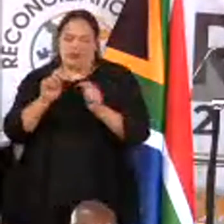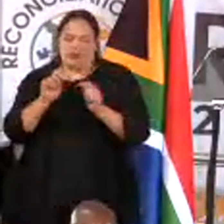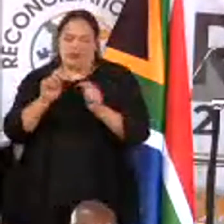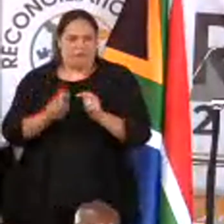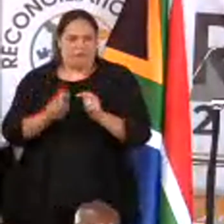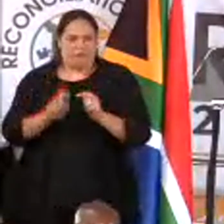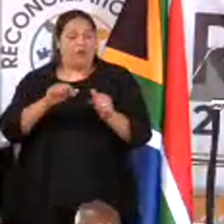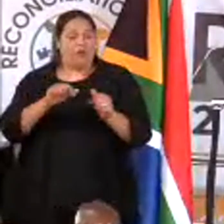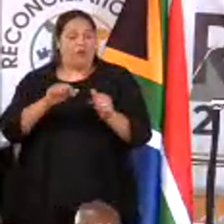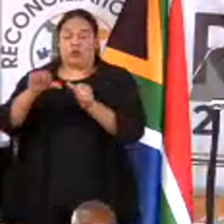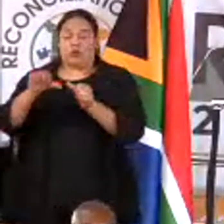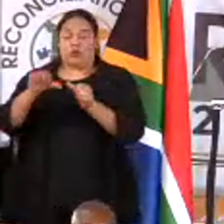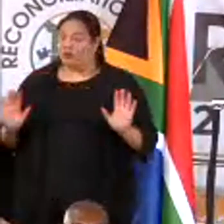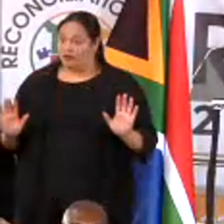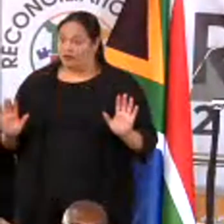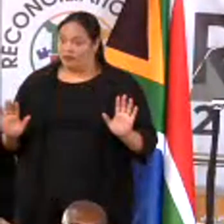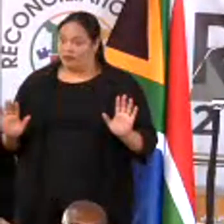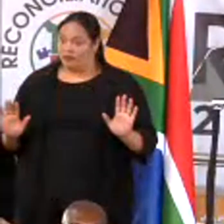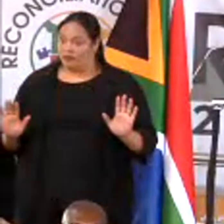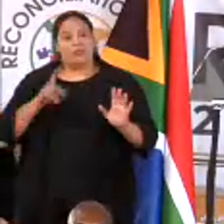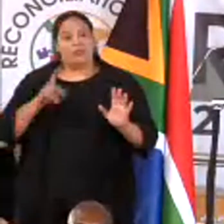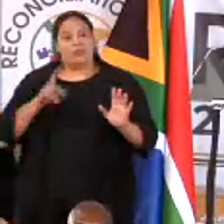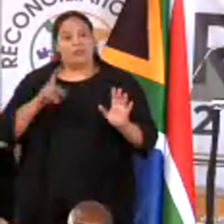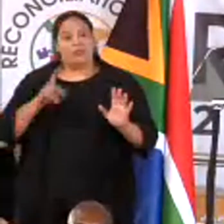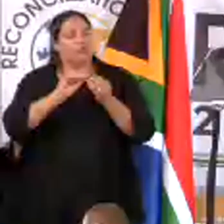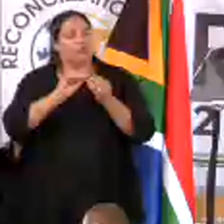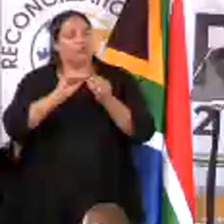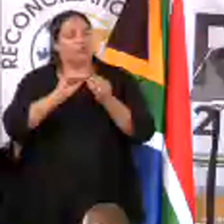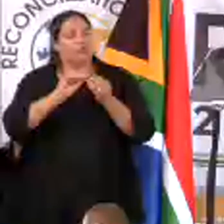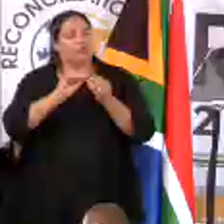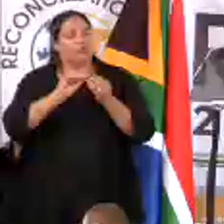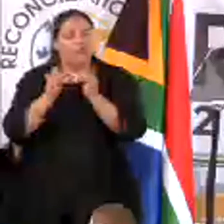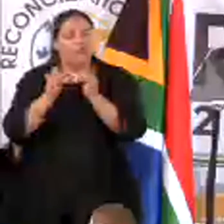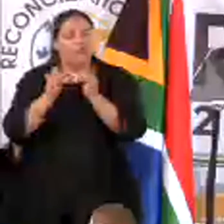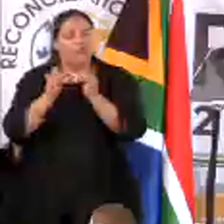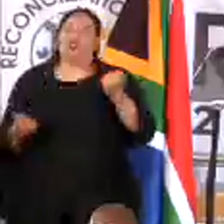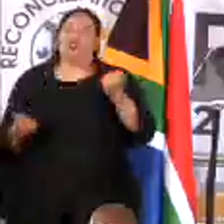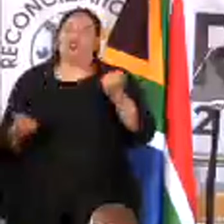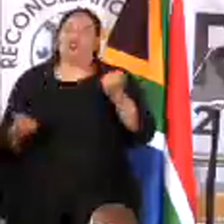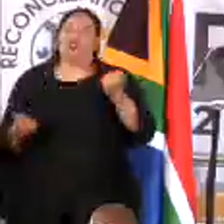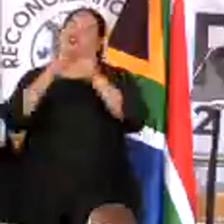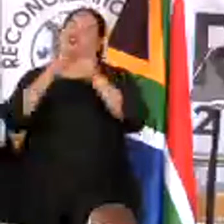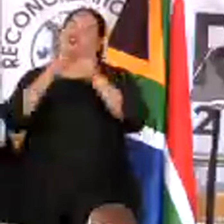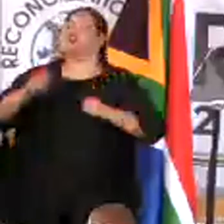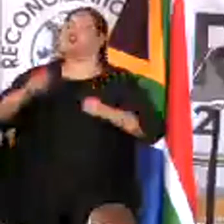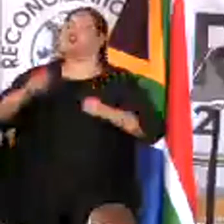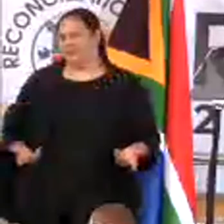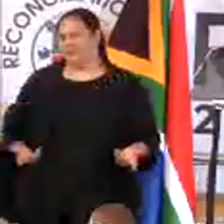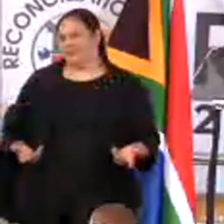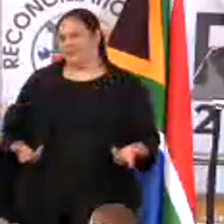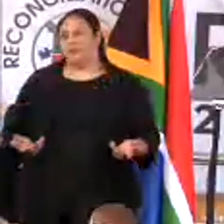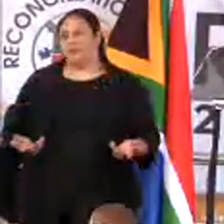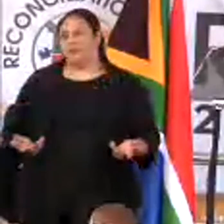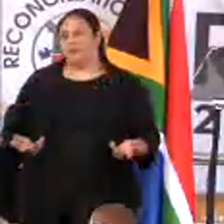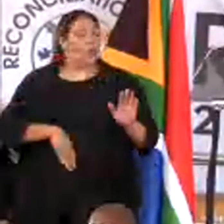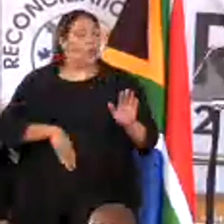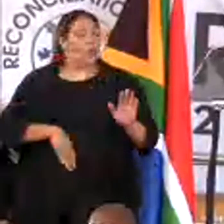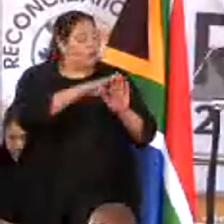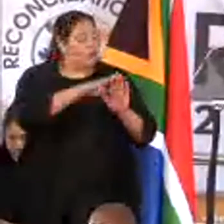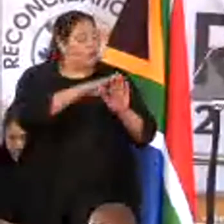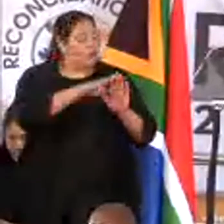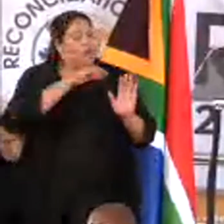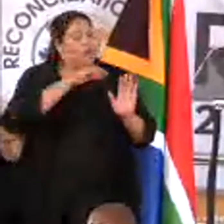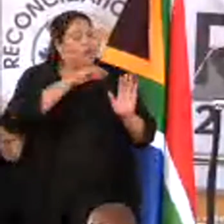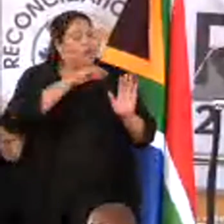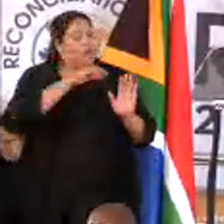of society to create a fair and just nation. The program of the